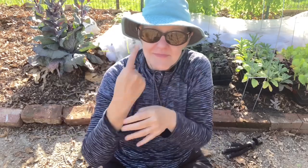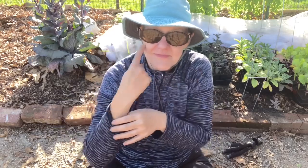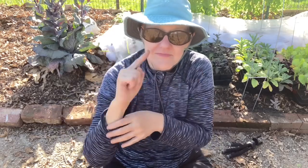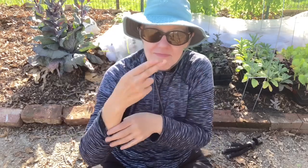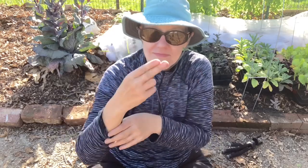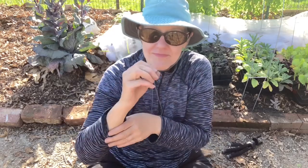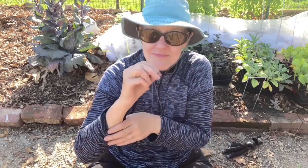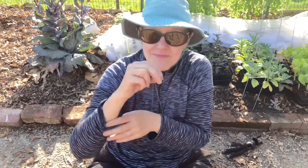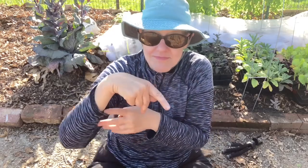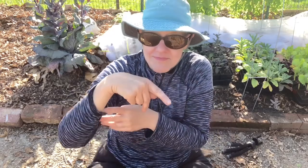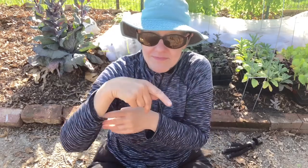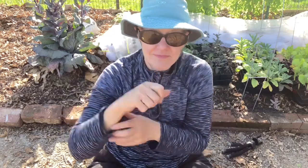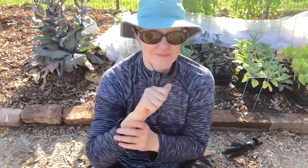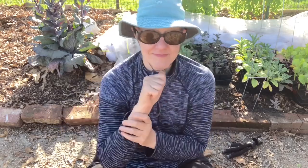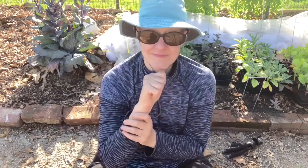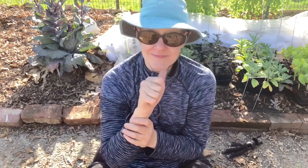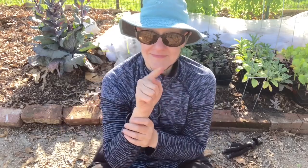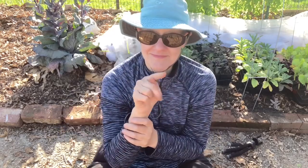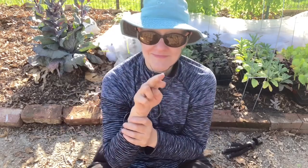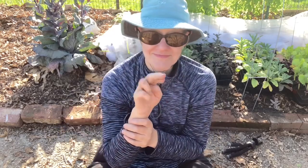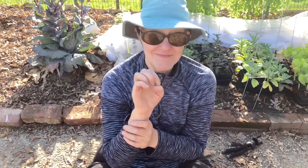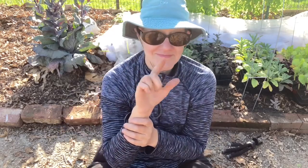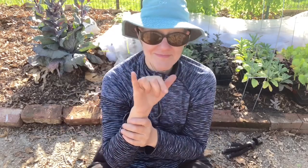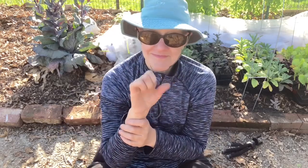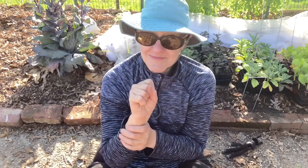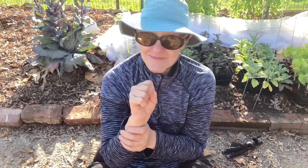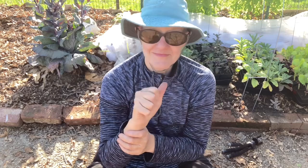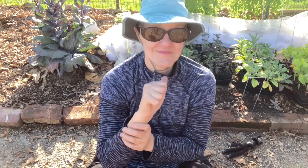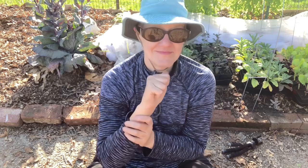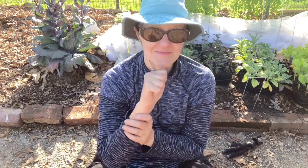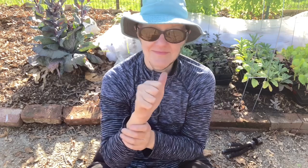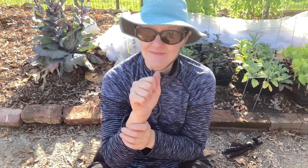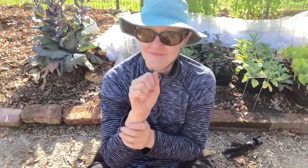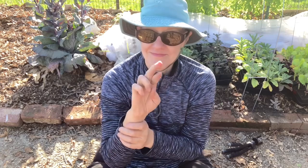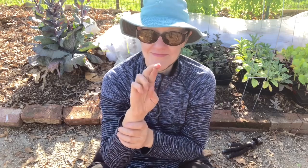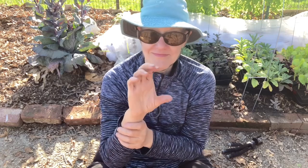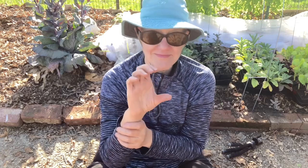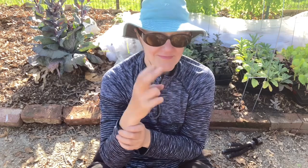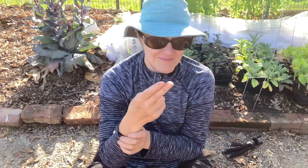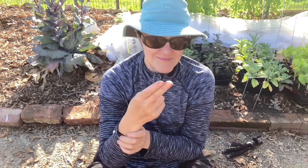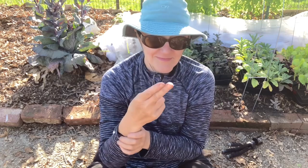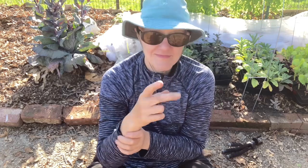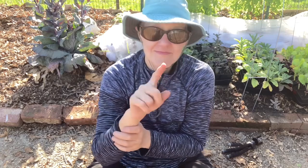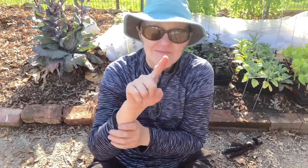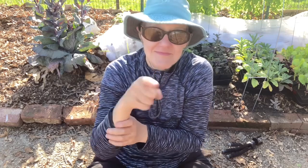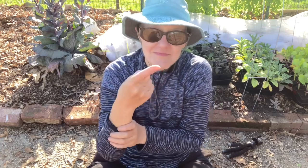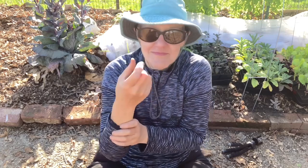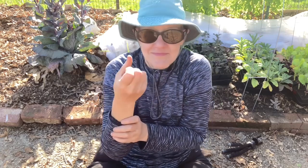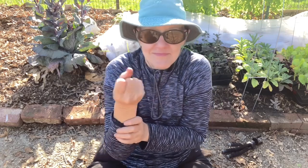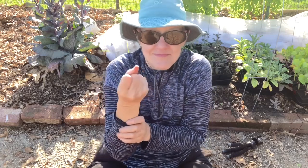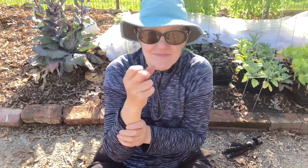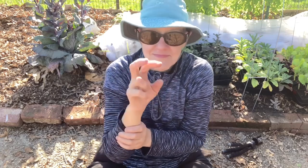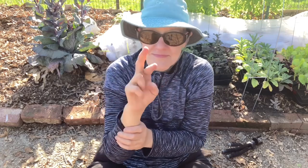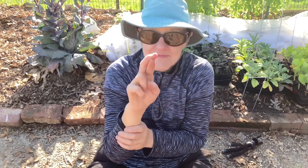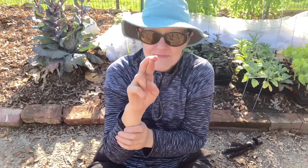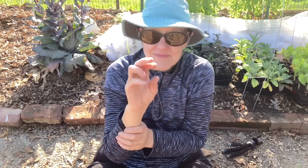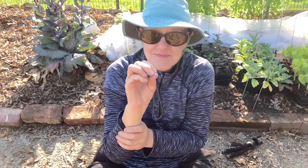only designed to be used as hoops. They're not to be designed to be used as trellises or arches, only to